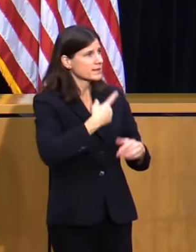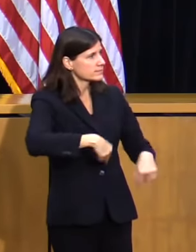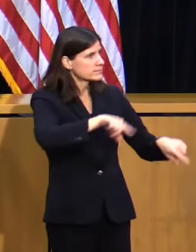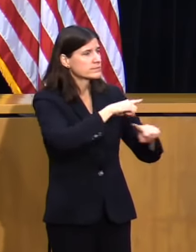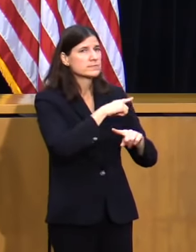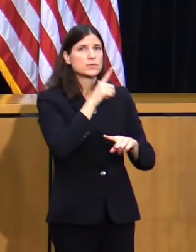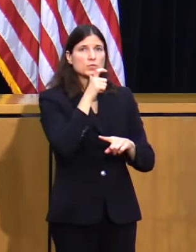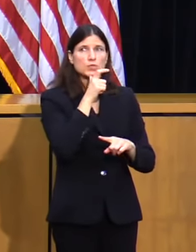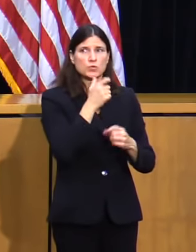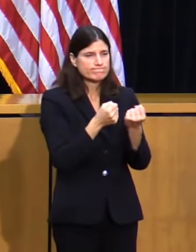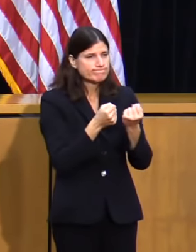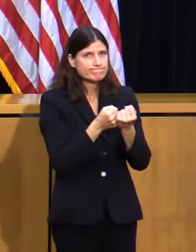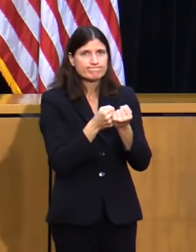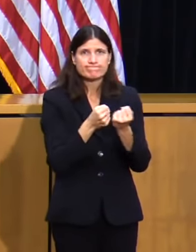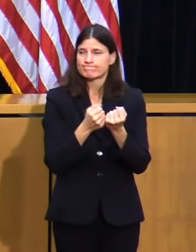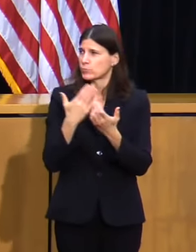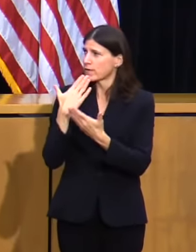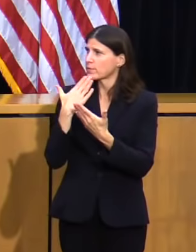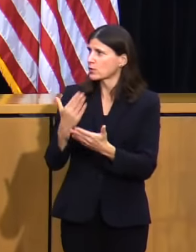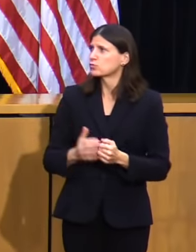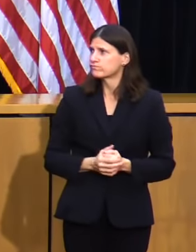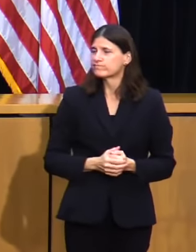down. Thank you.